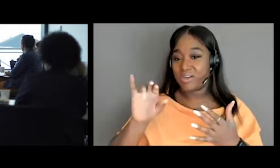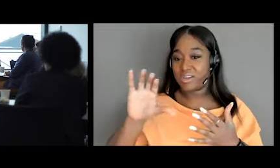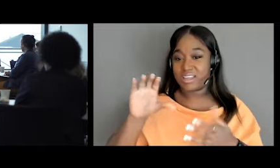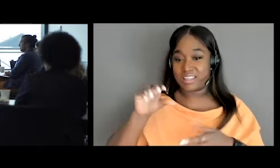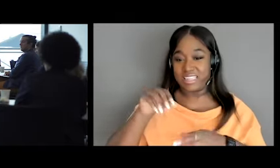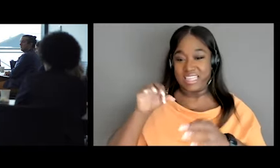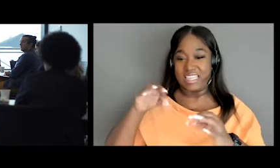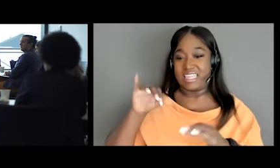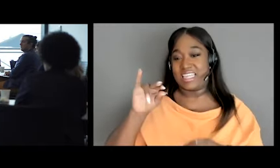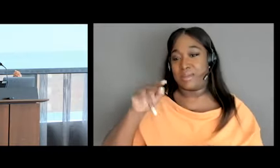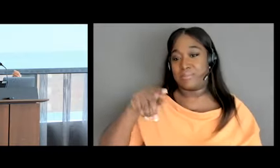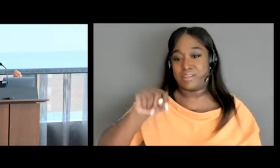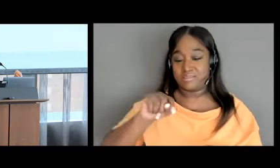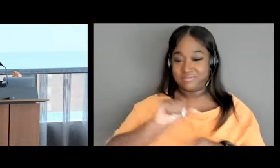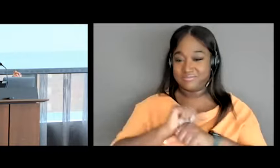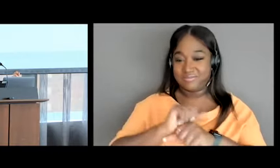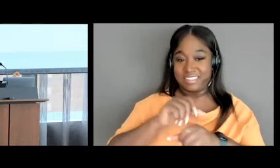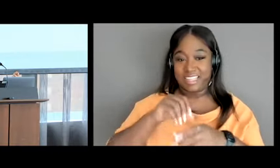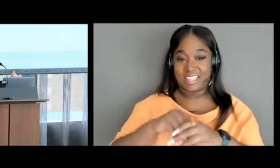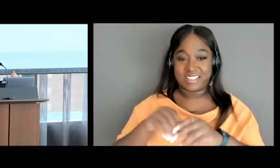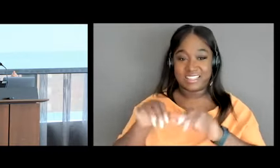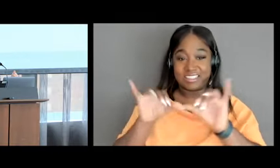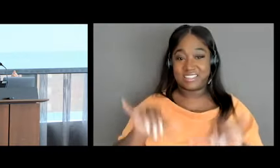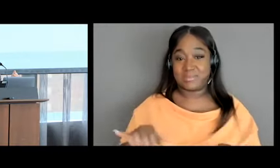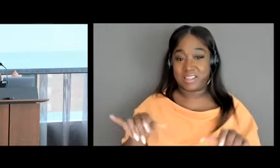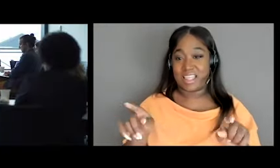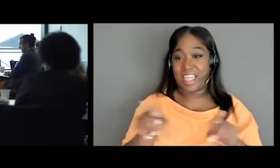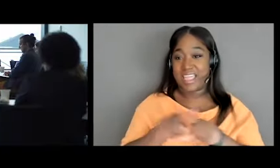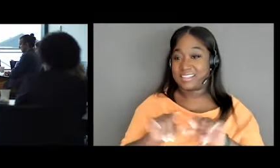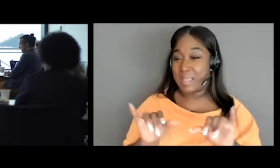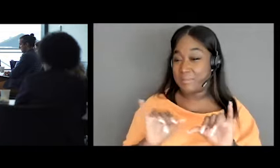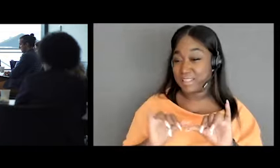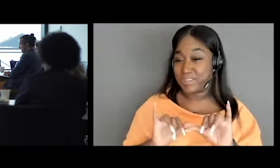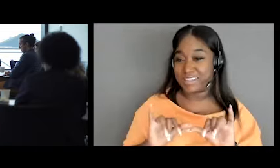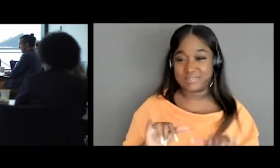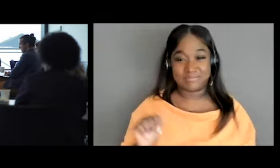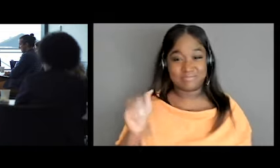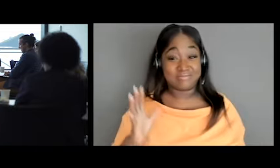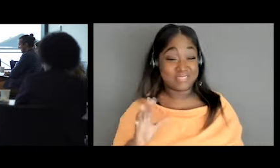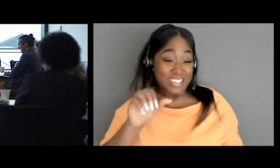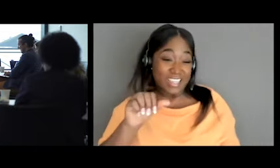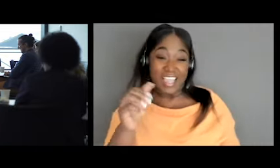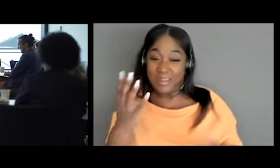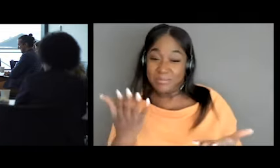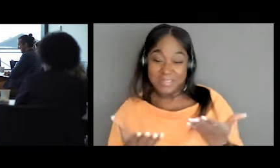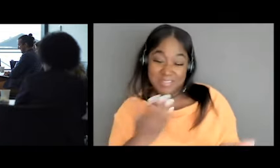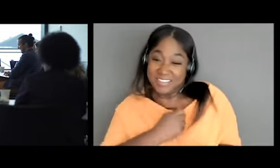This like level of effort to support the I say this with great apology, but somehow, yes, maybe. Okay. No.